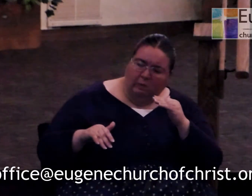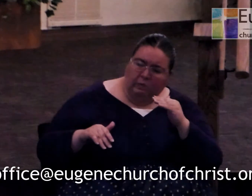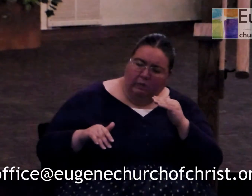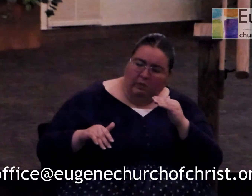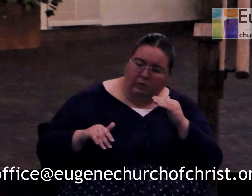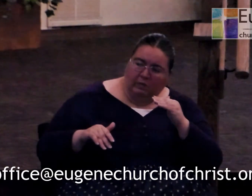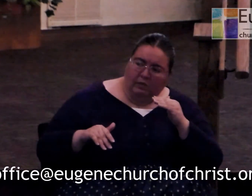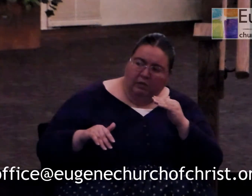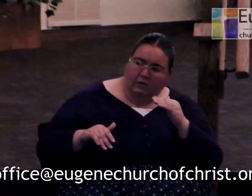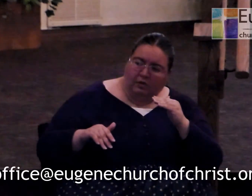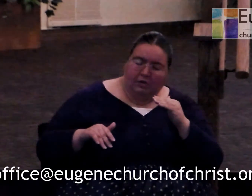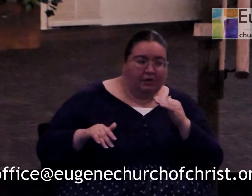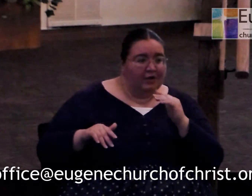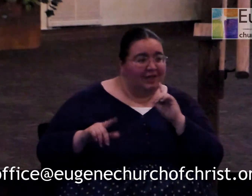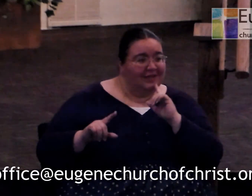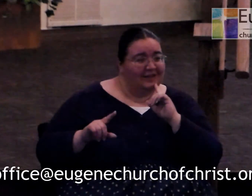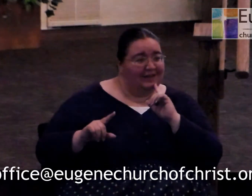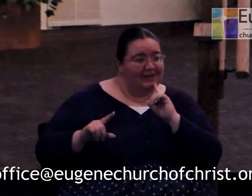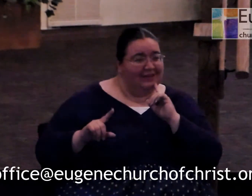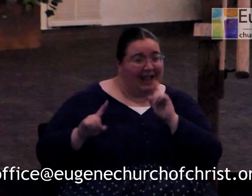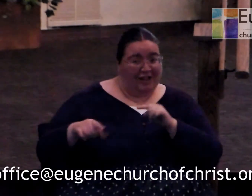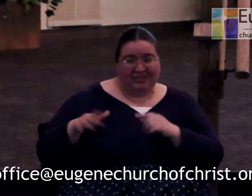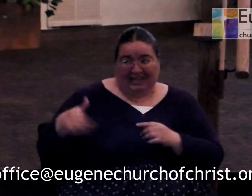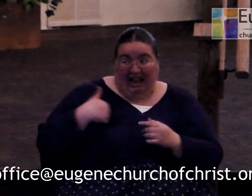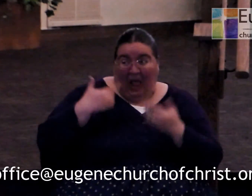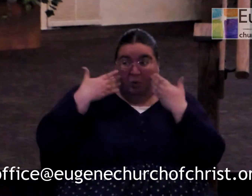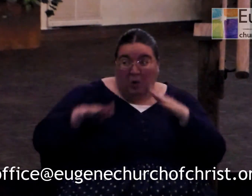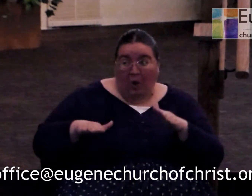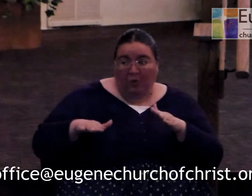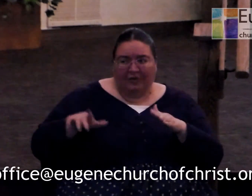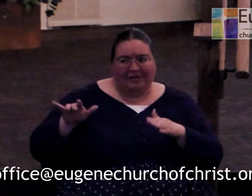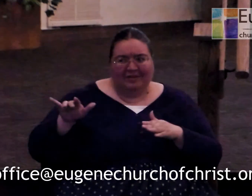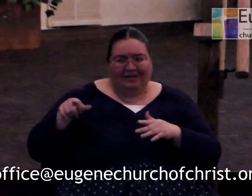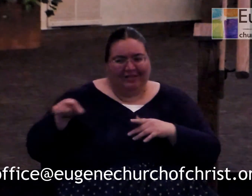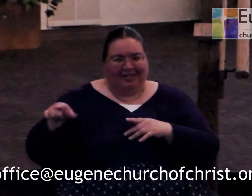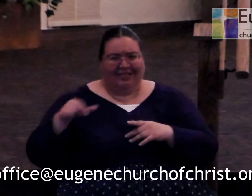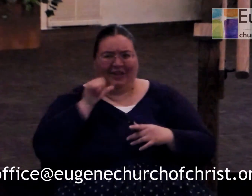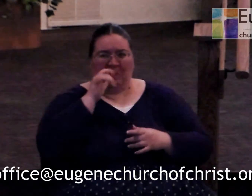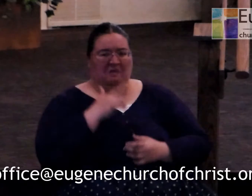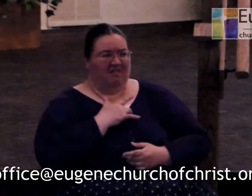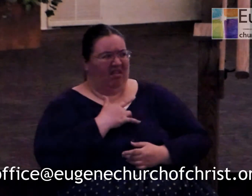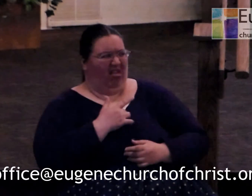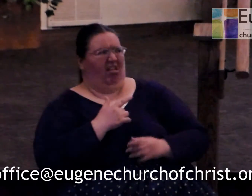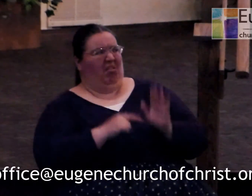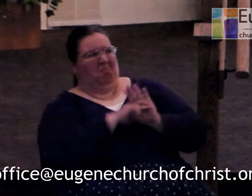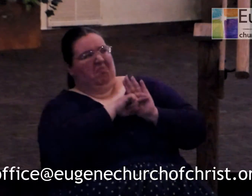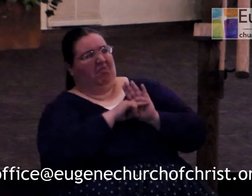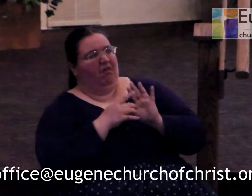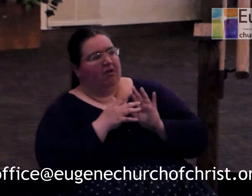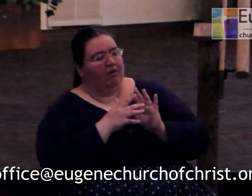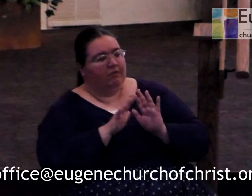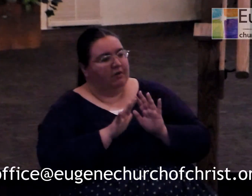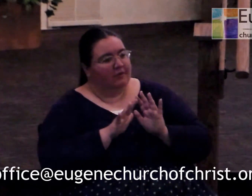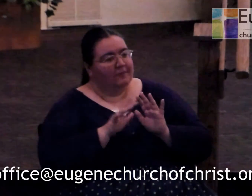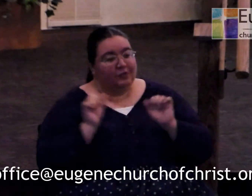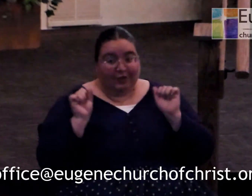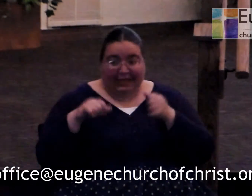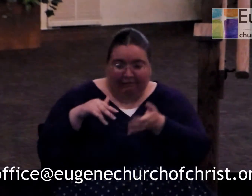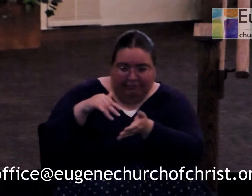stuff, that's actually not a negative. Because when you can sit down together and look here and find the answer, they learn a few